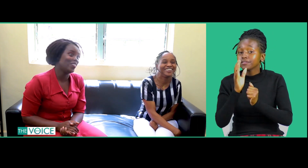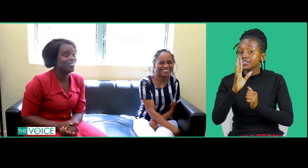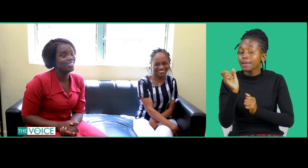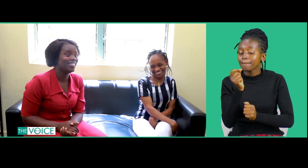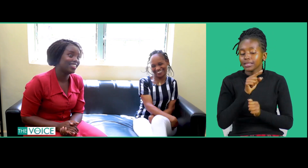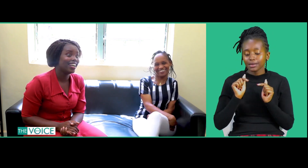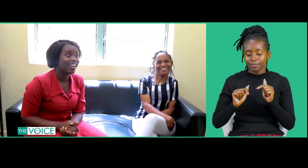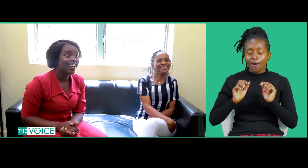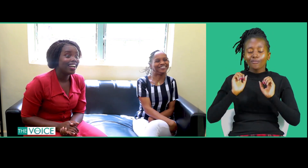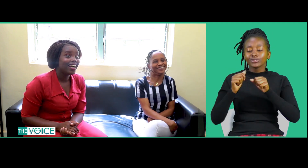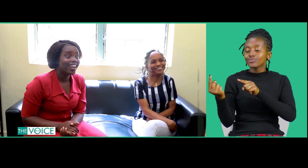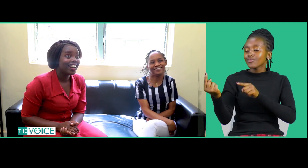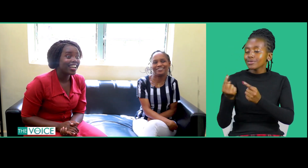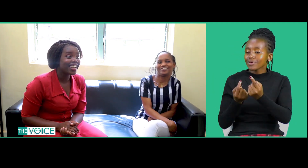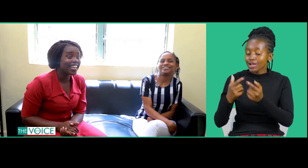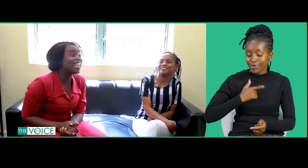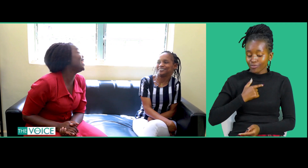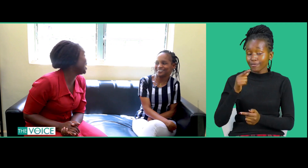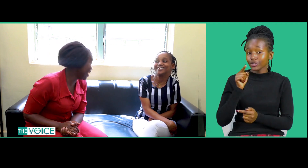cake.